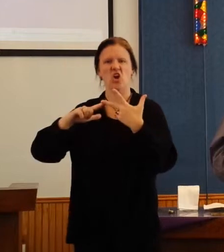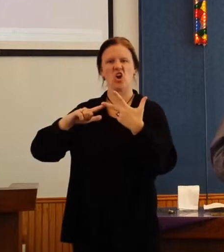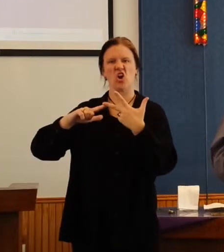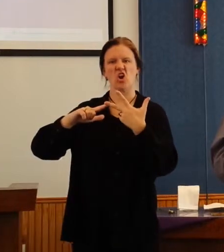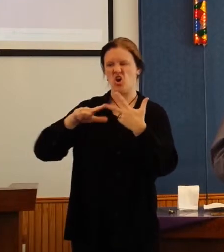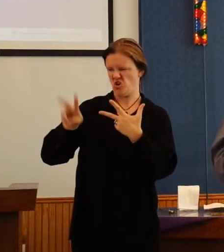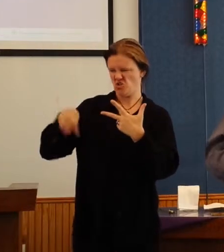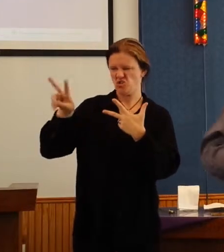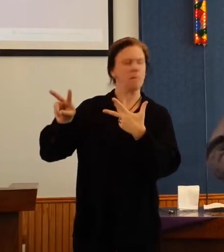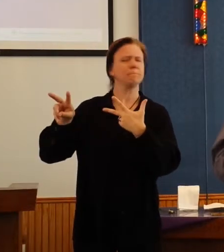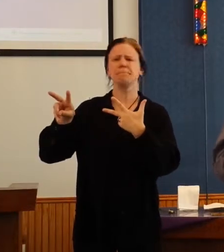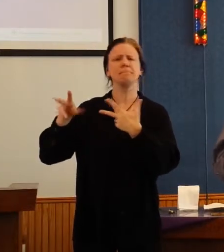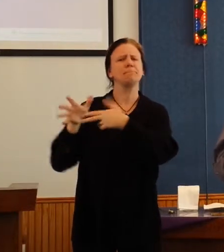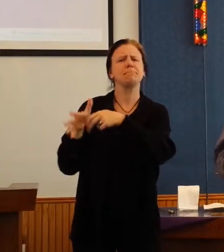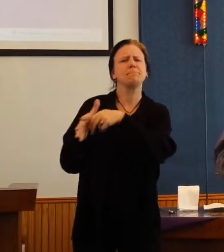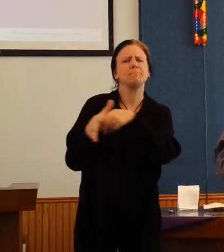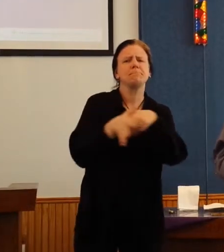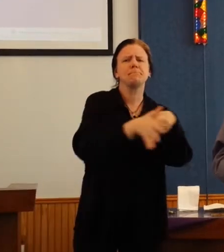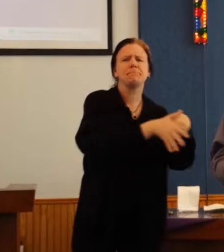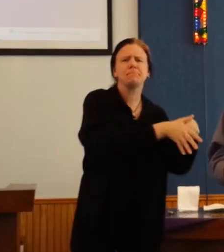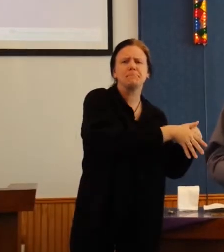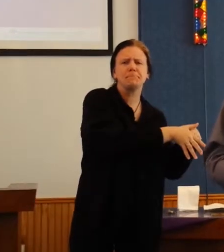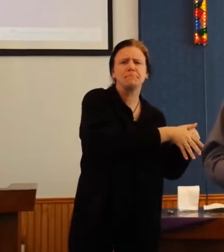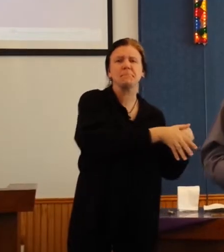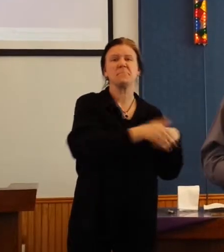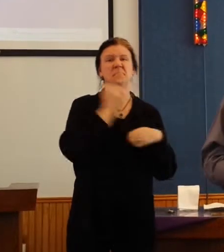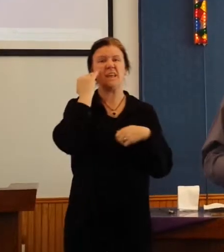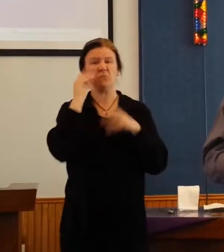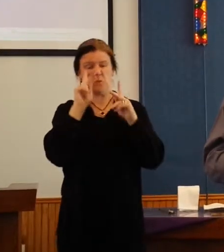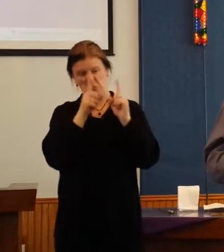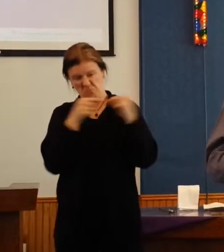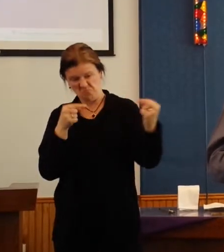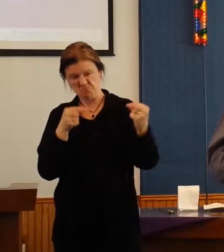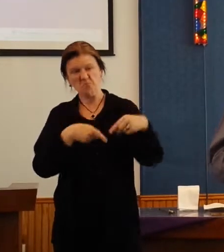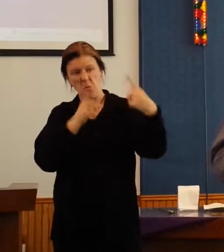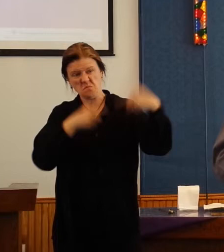of others, especially our enemies or those we have low regard for.